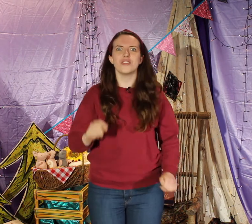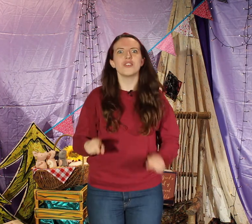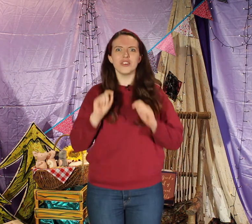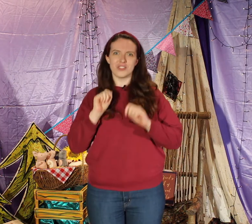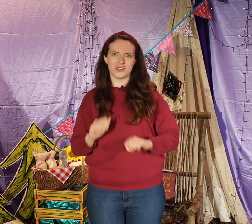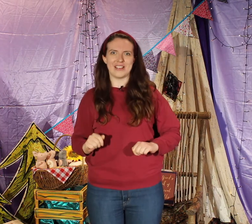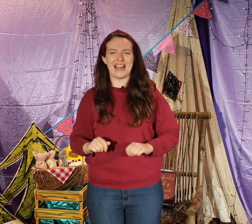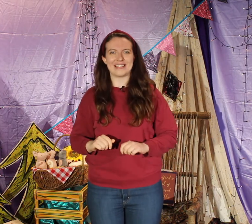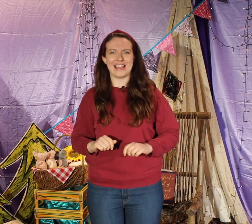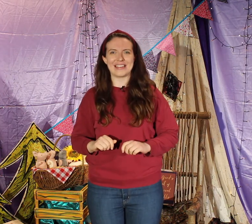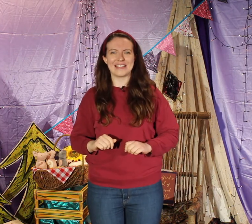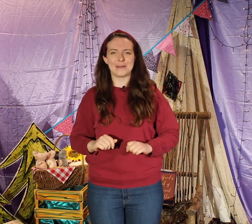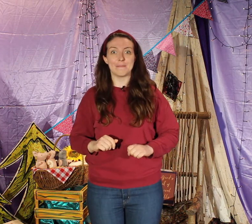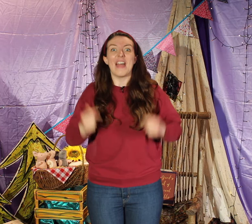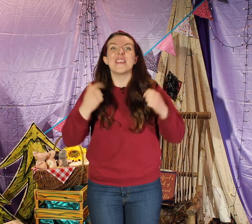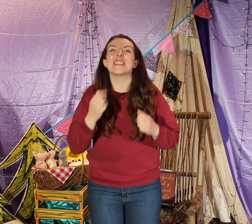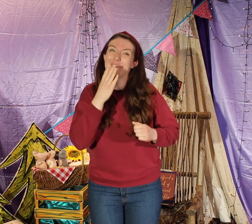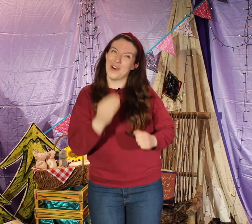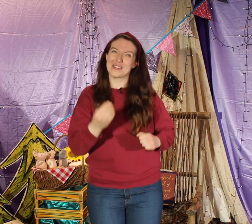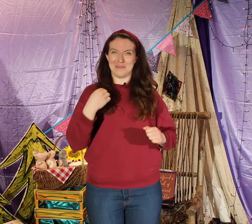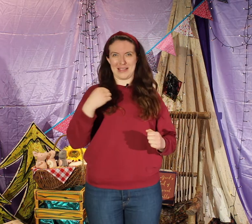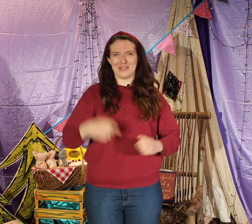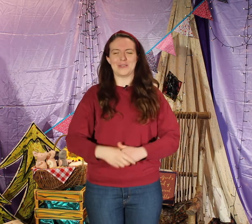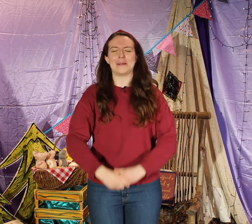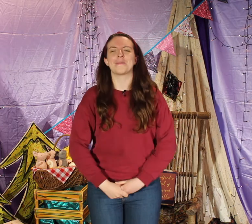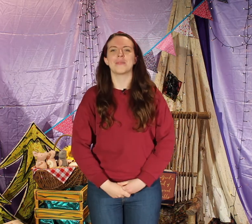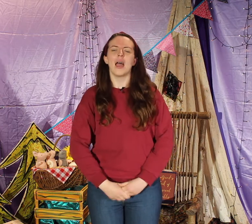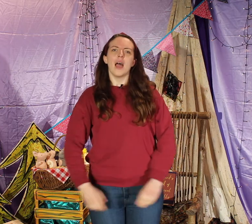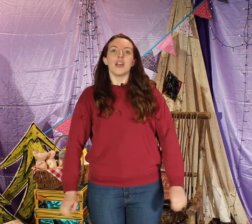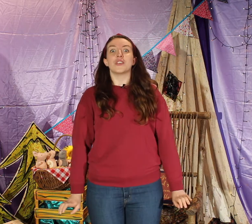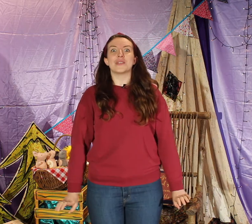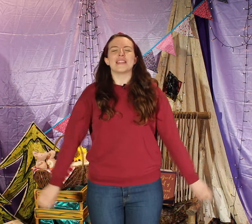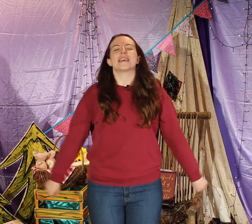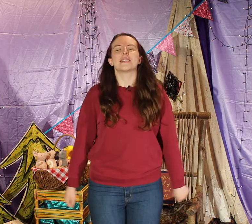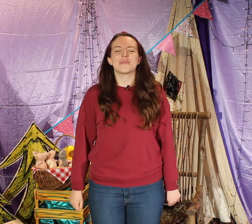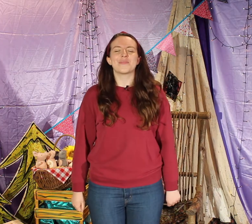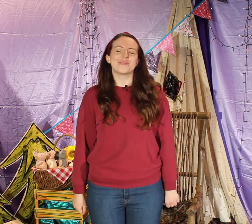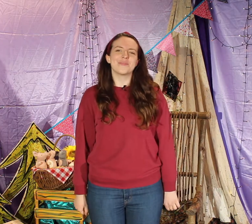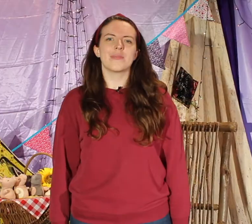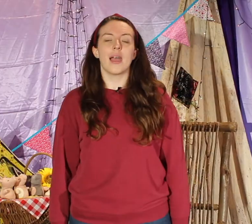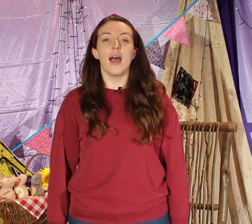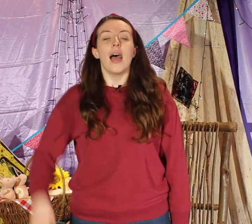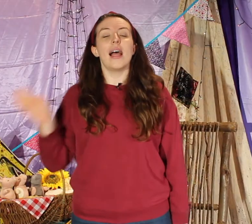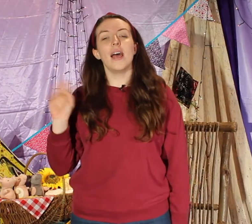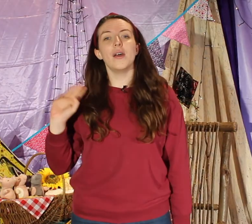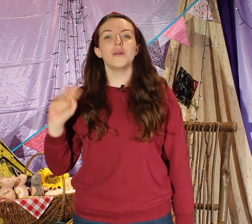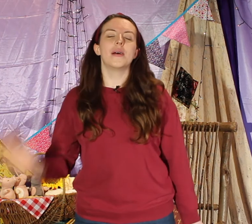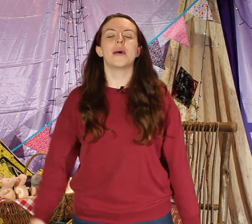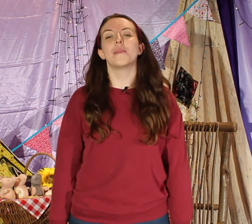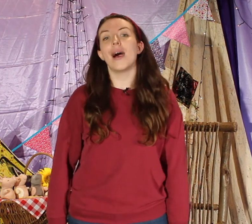your story act like? This is the fox in my story. She goes like this. Hello, my